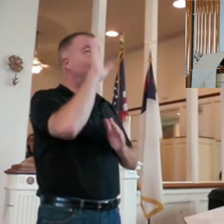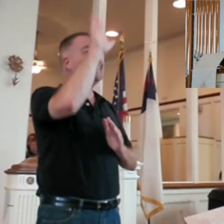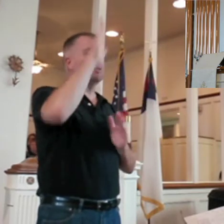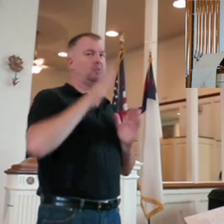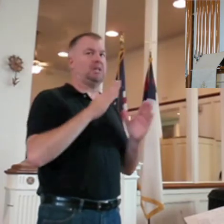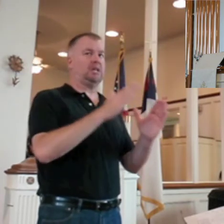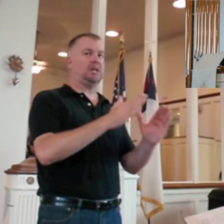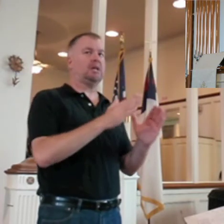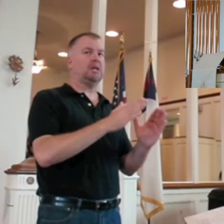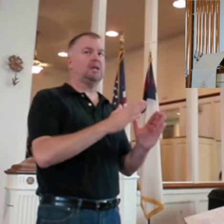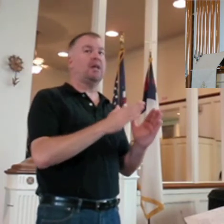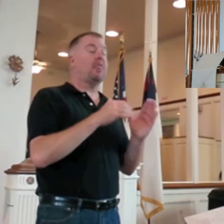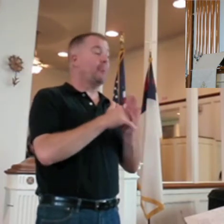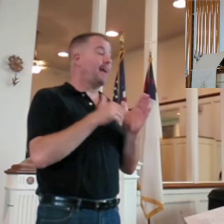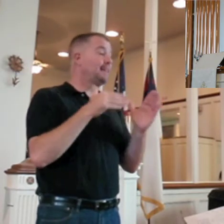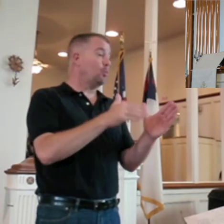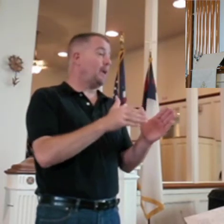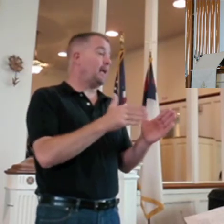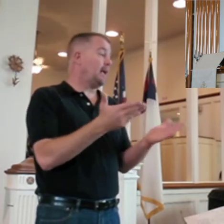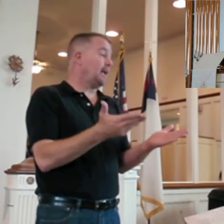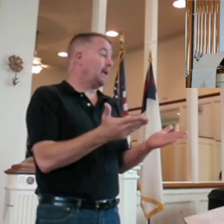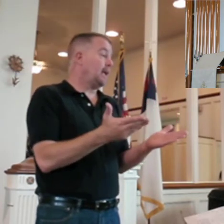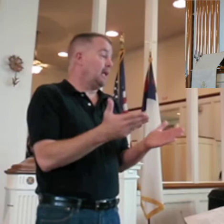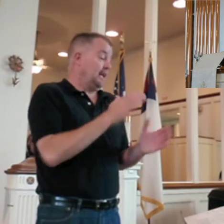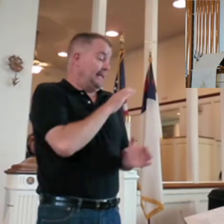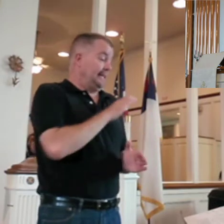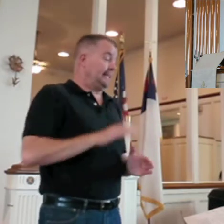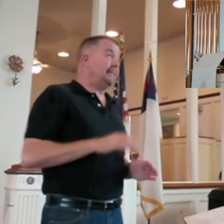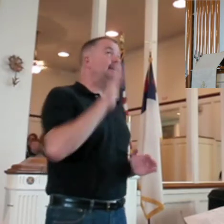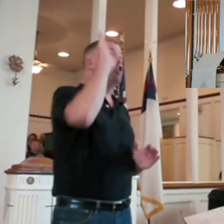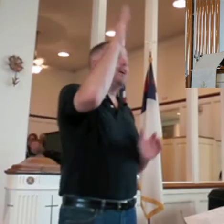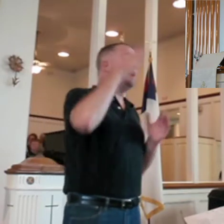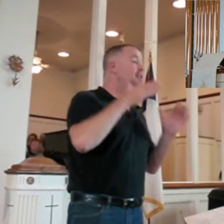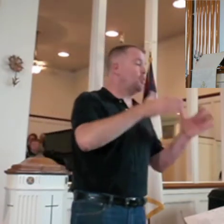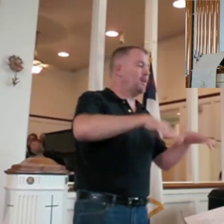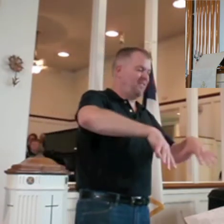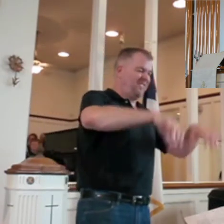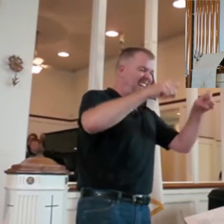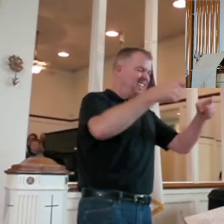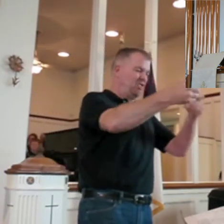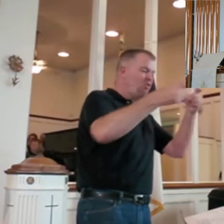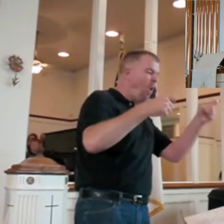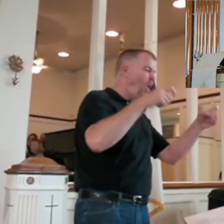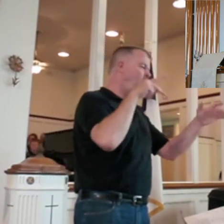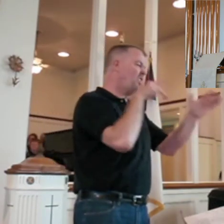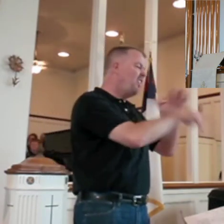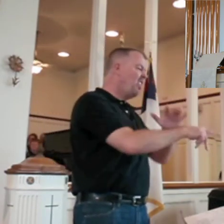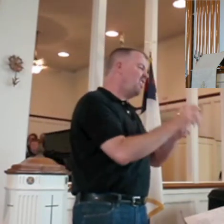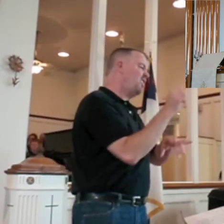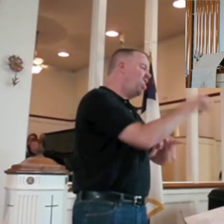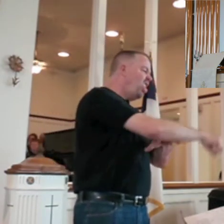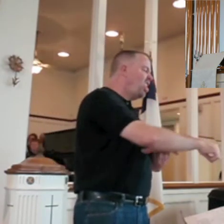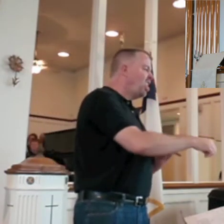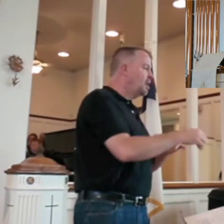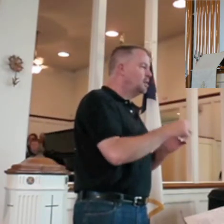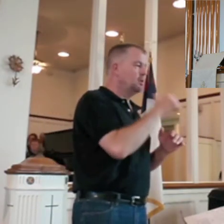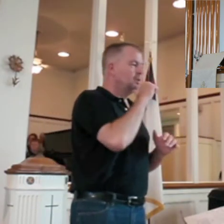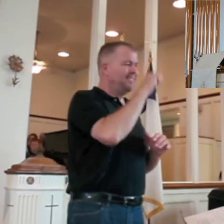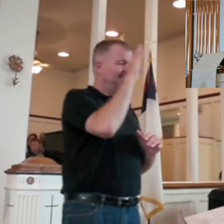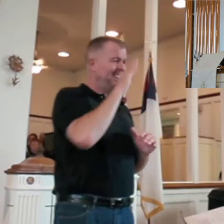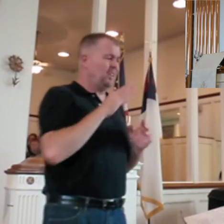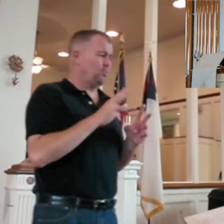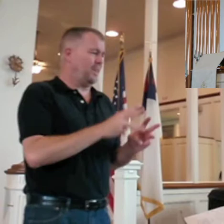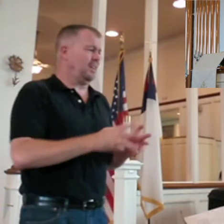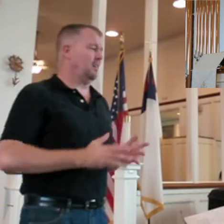in this world. That's the way it is. And Caesar's way of taking and controlling and killing is